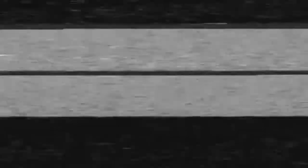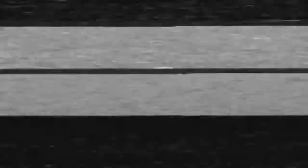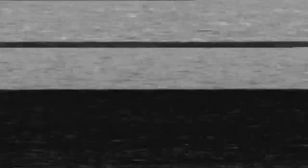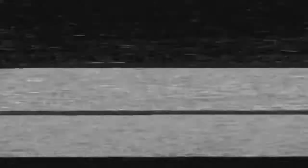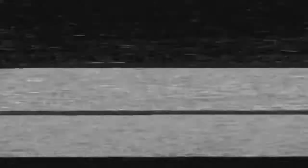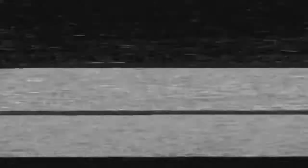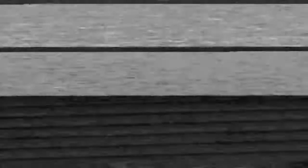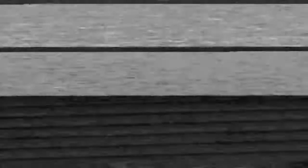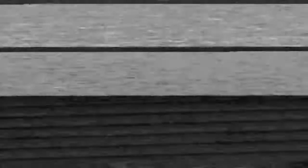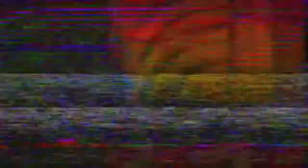of Larsa.